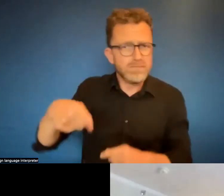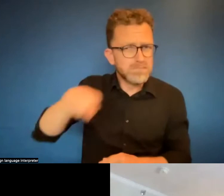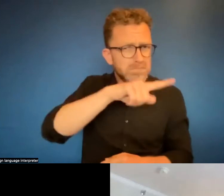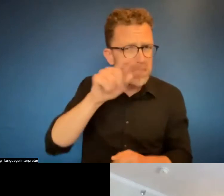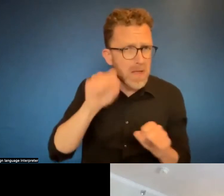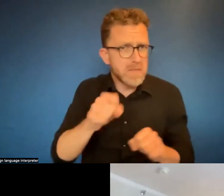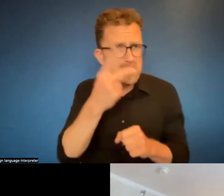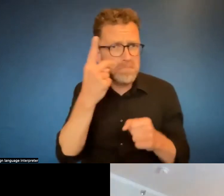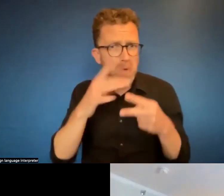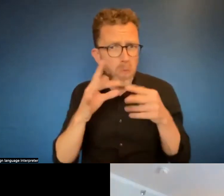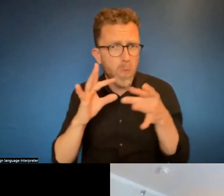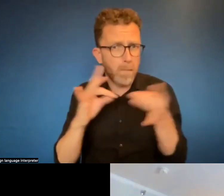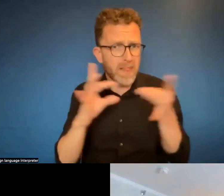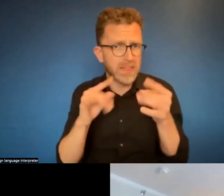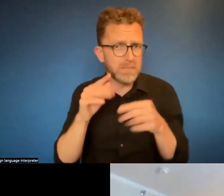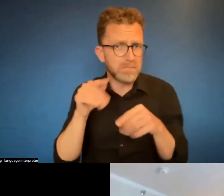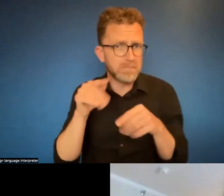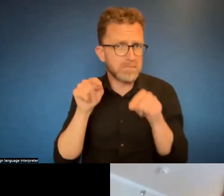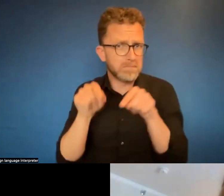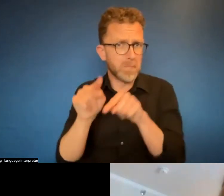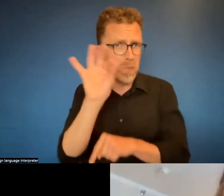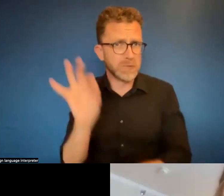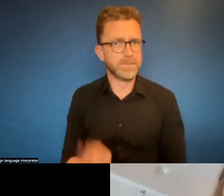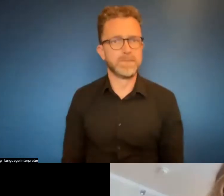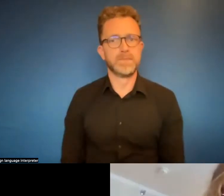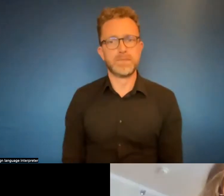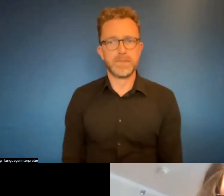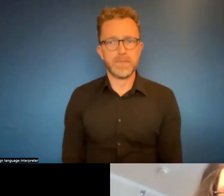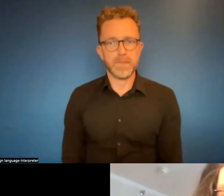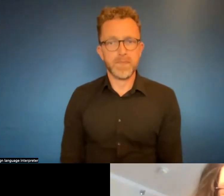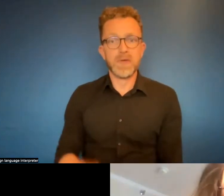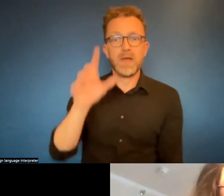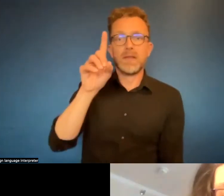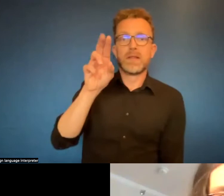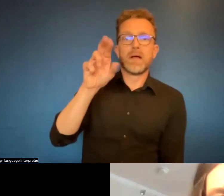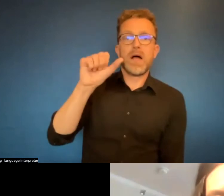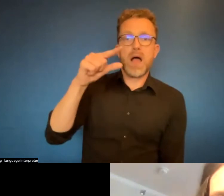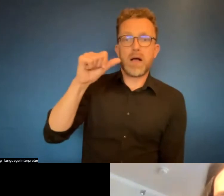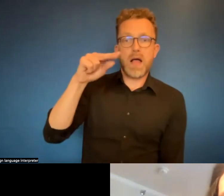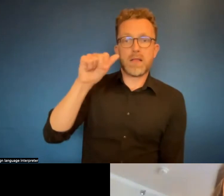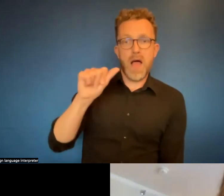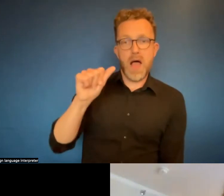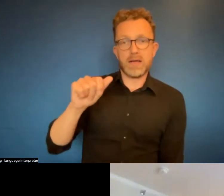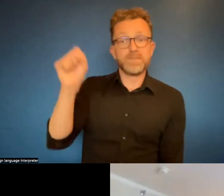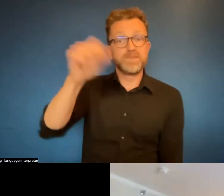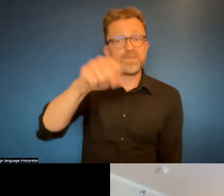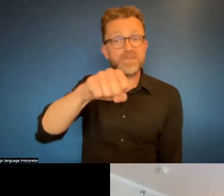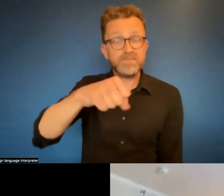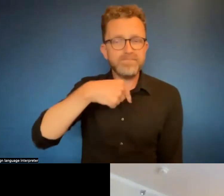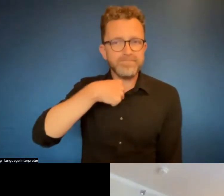Yes, I can comment on that. I mean, the position of UN agencies is